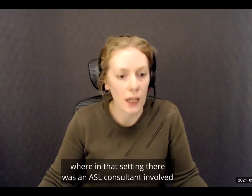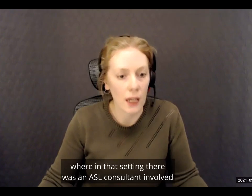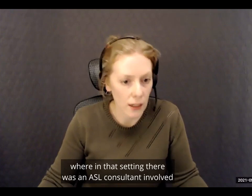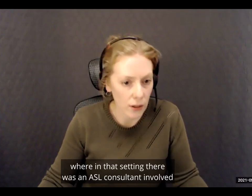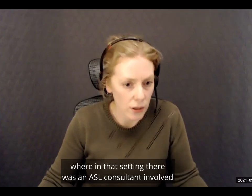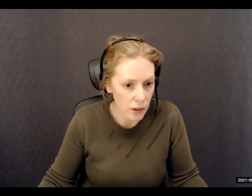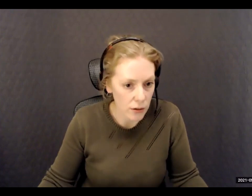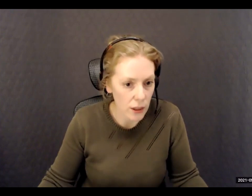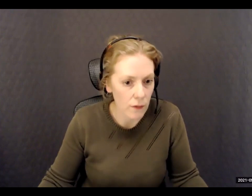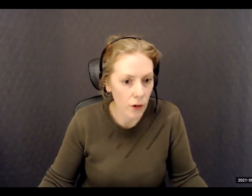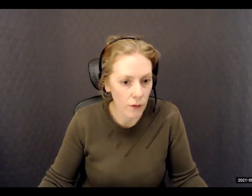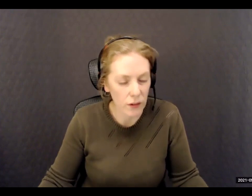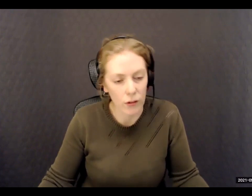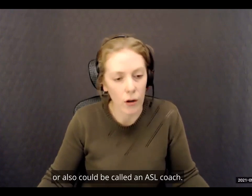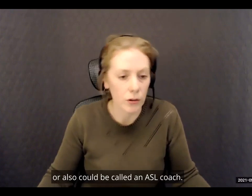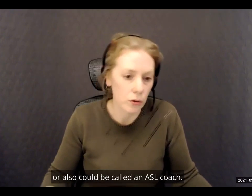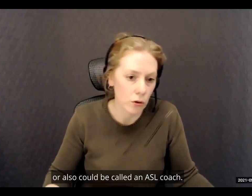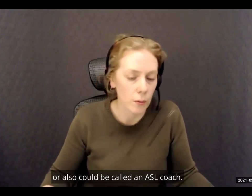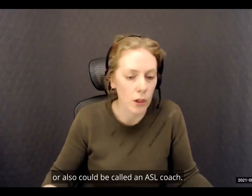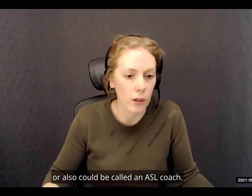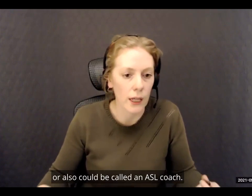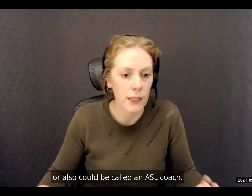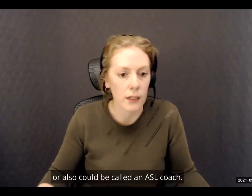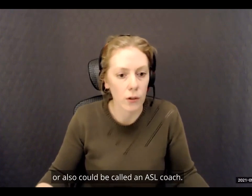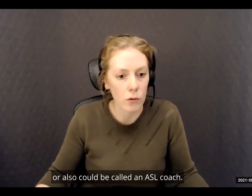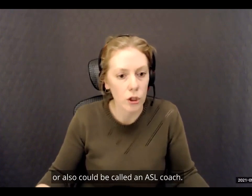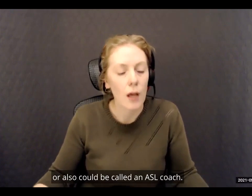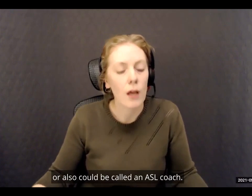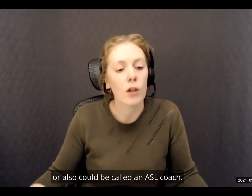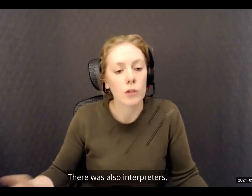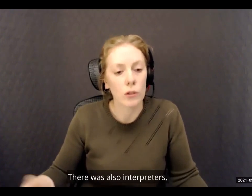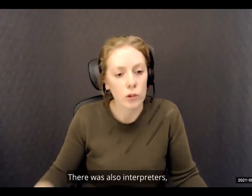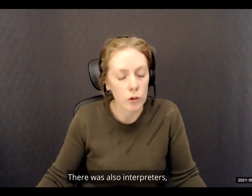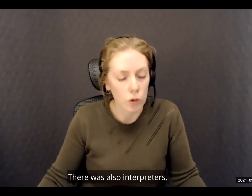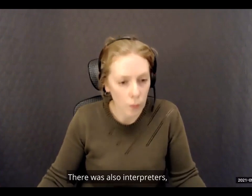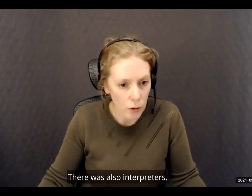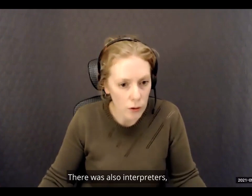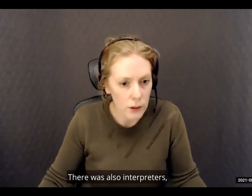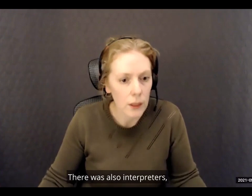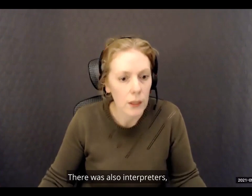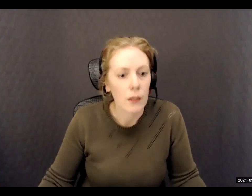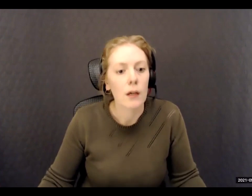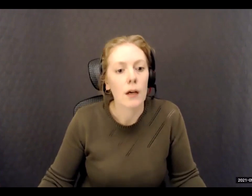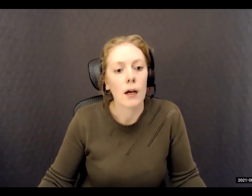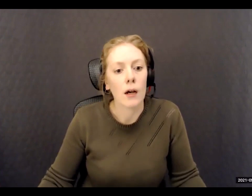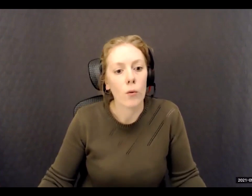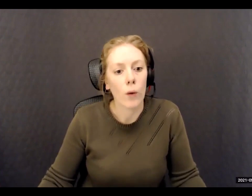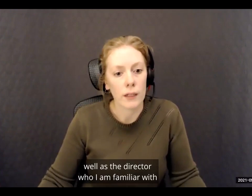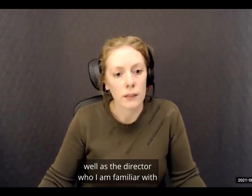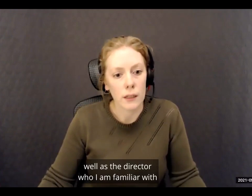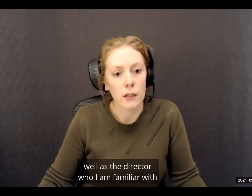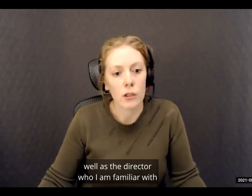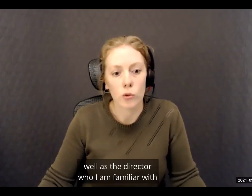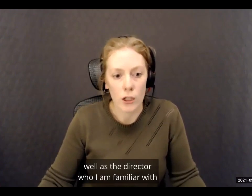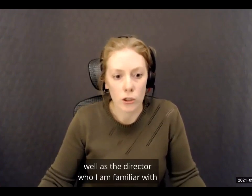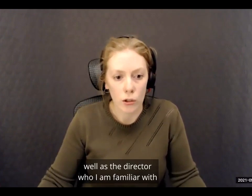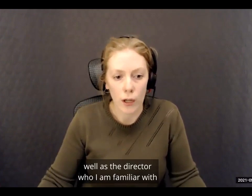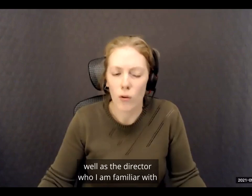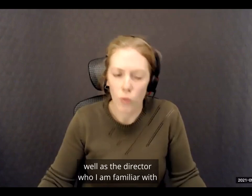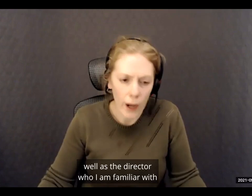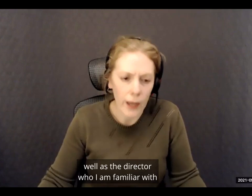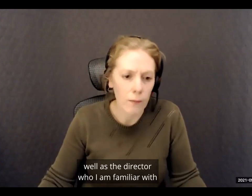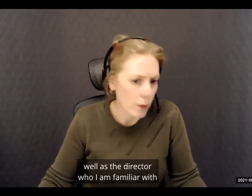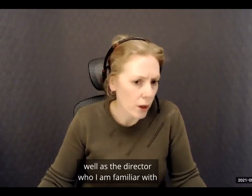there was an ASL consultant involved, or also could be called an ASL coach. There was also interpreters, well as the